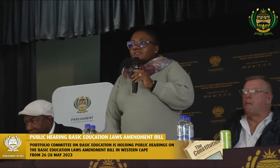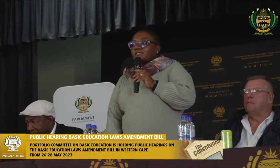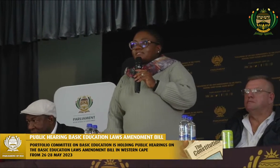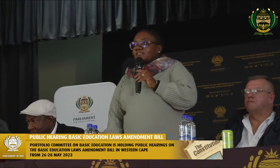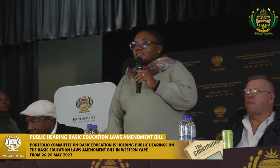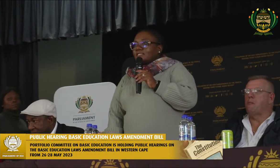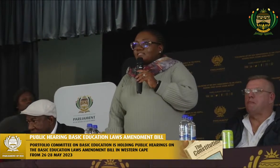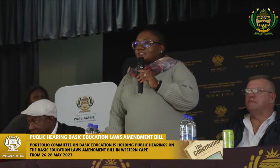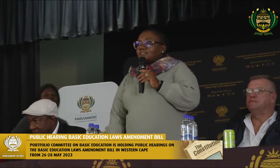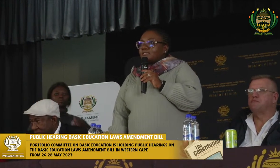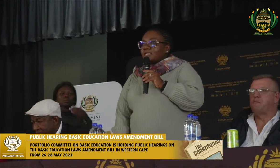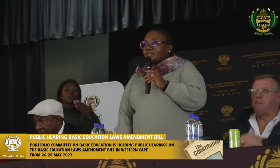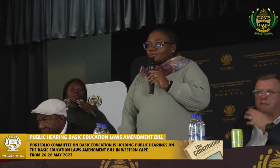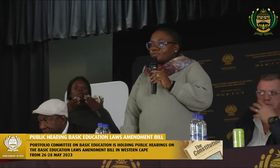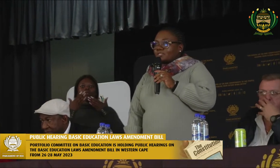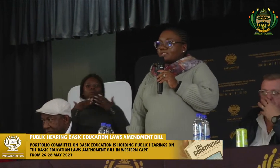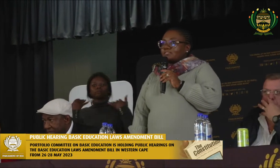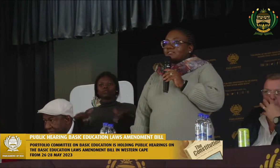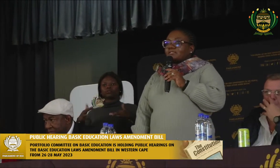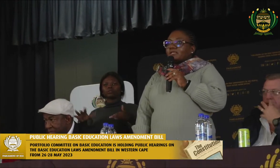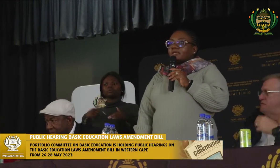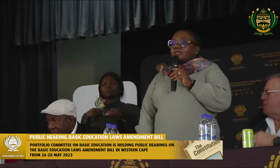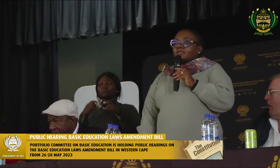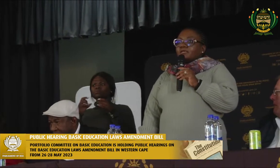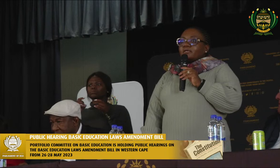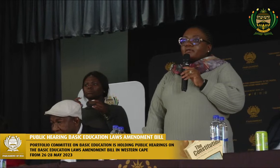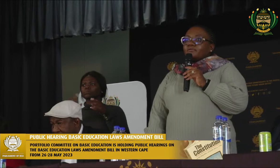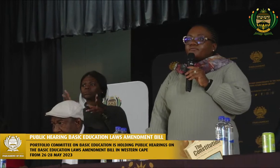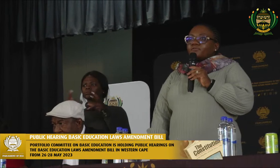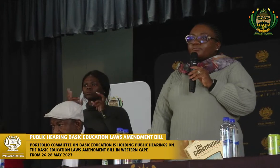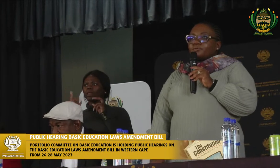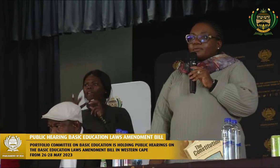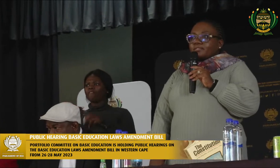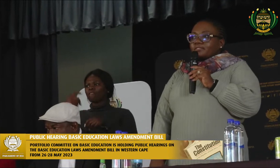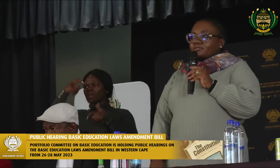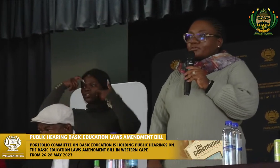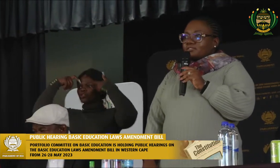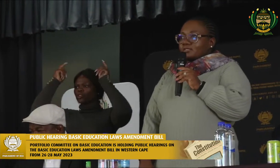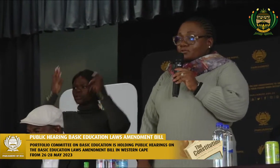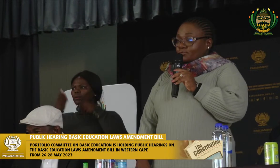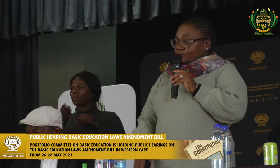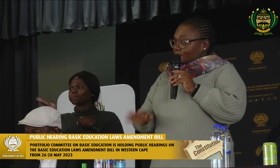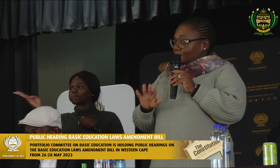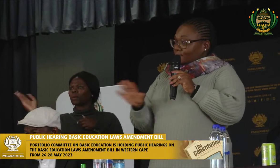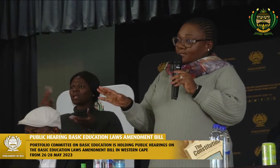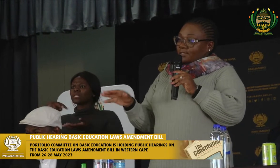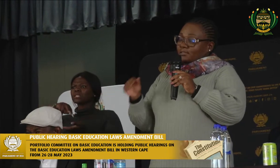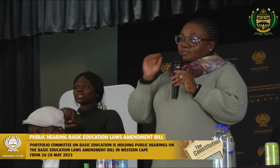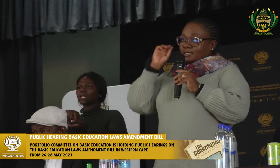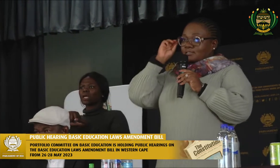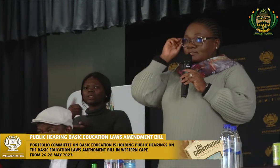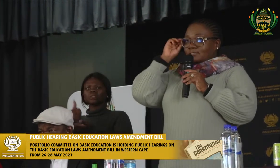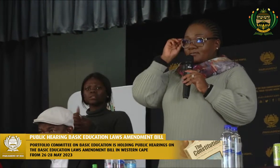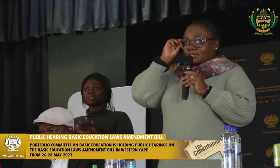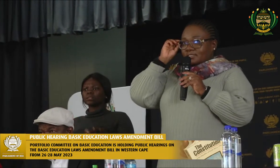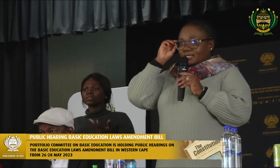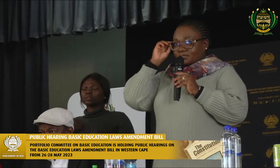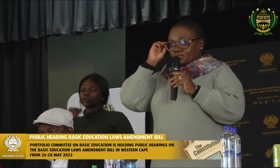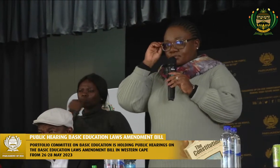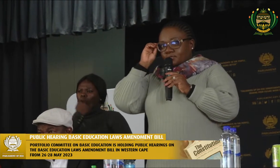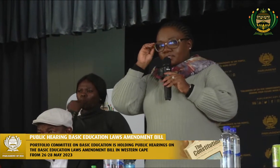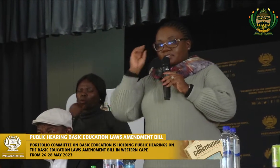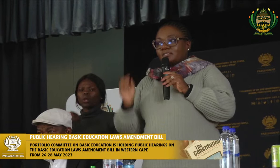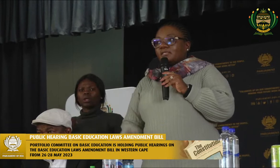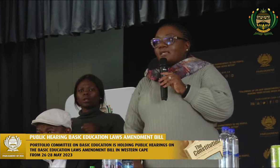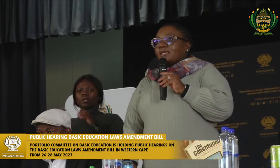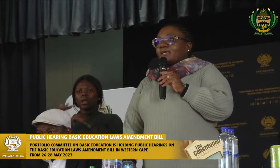chiefs that are standing, and I apologize, from probably the Khoisan communities. Our country is a very